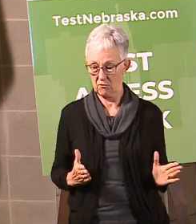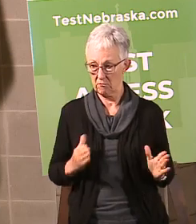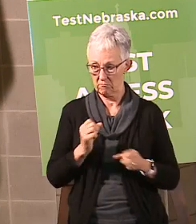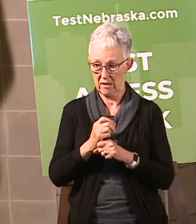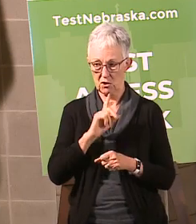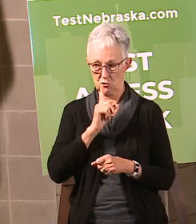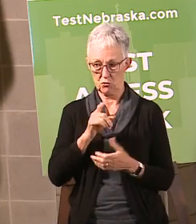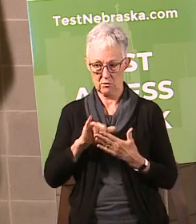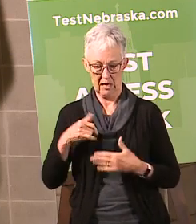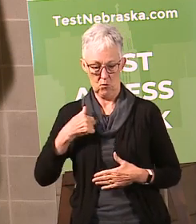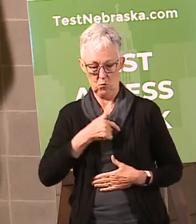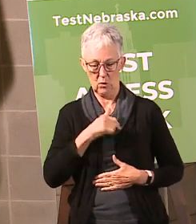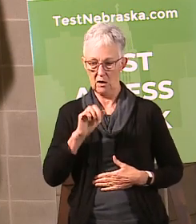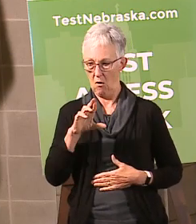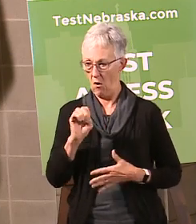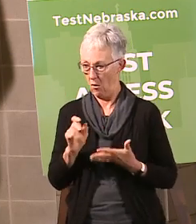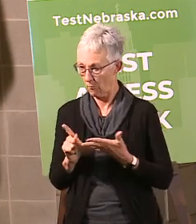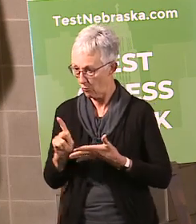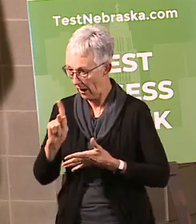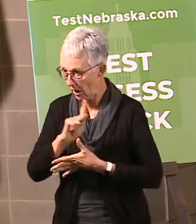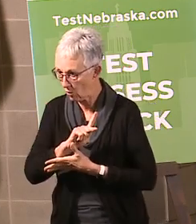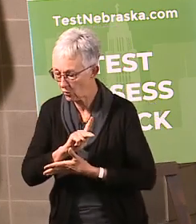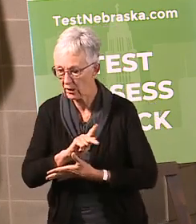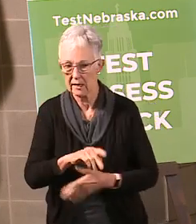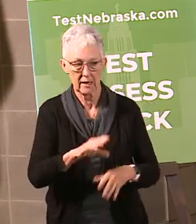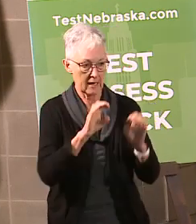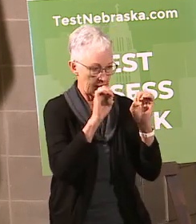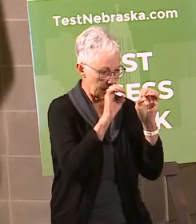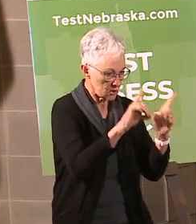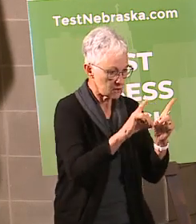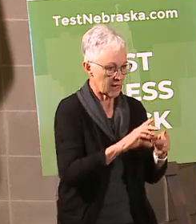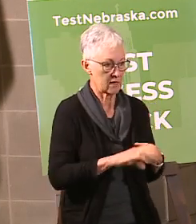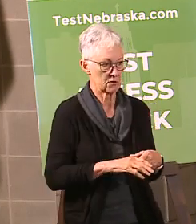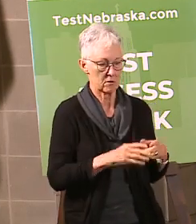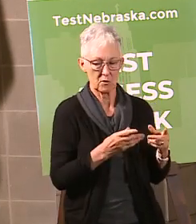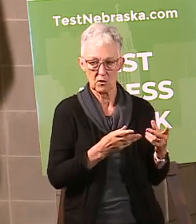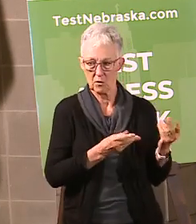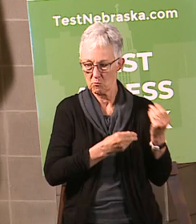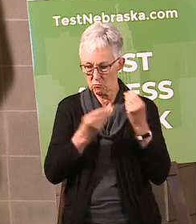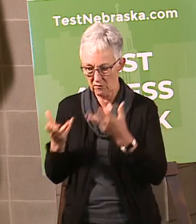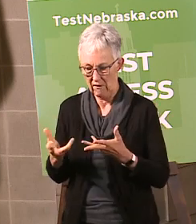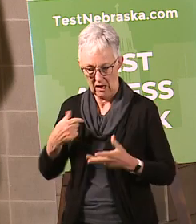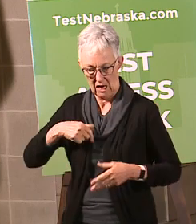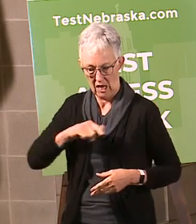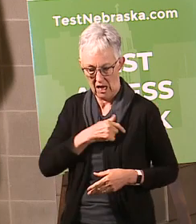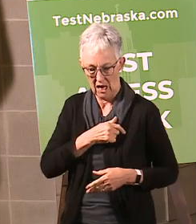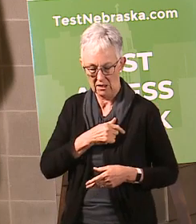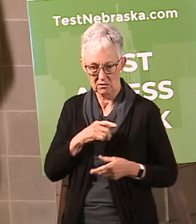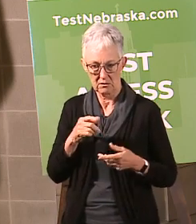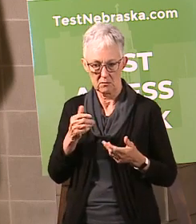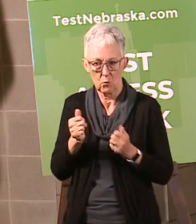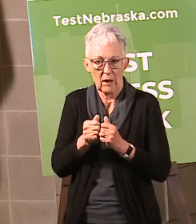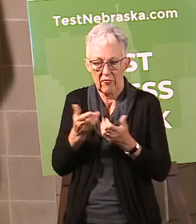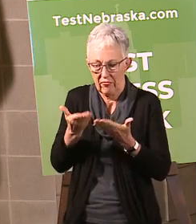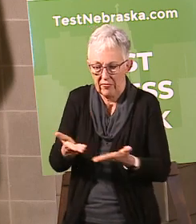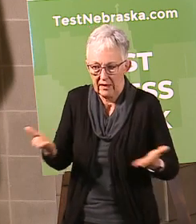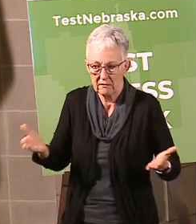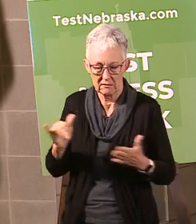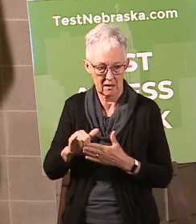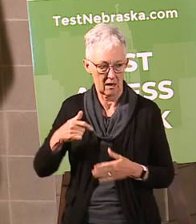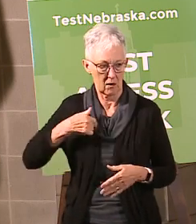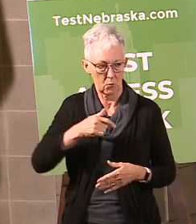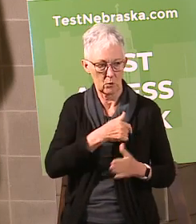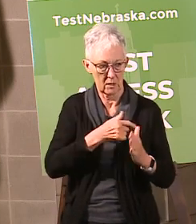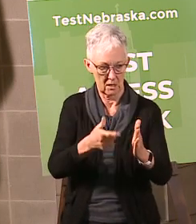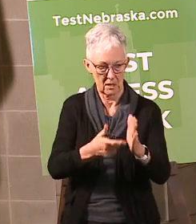education, from supplies, whether it be his willingness and his actions to loop us in, both Jennifer and I and